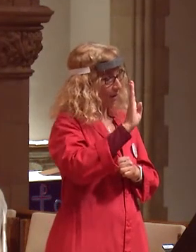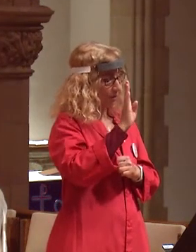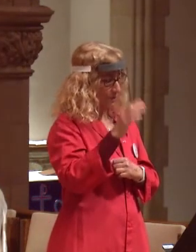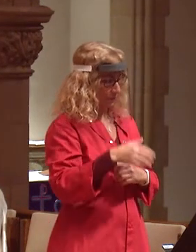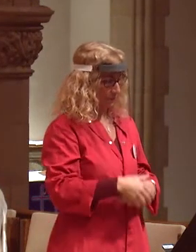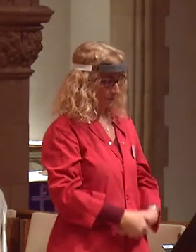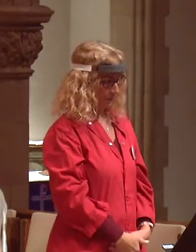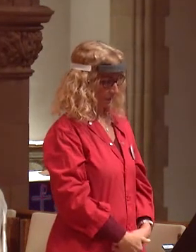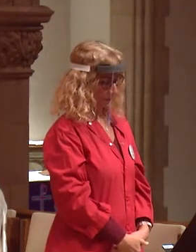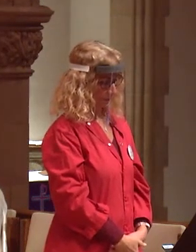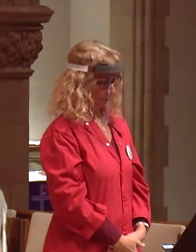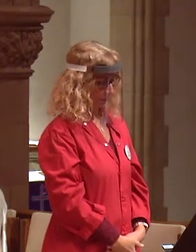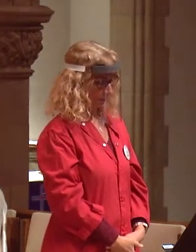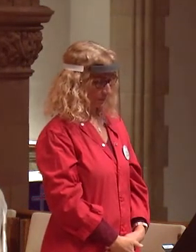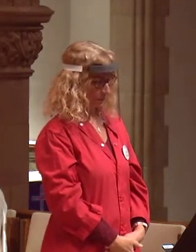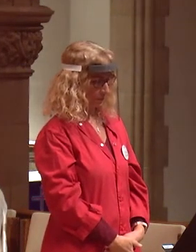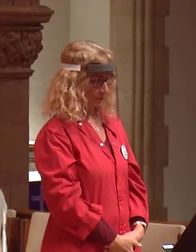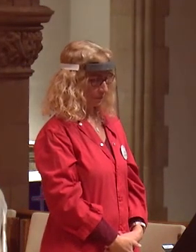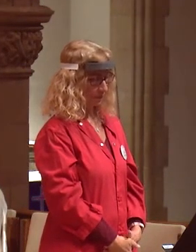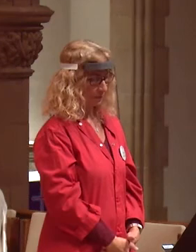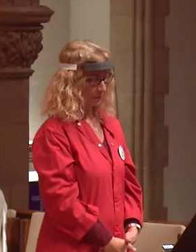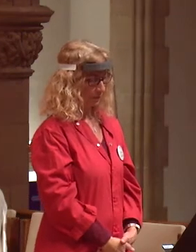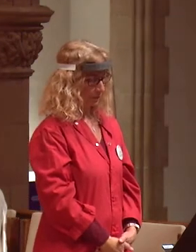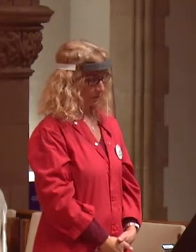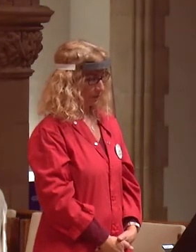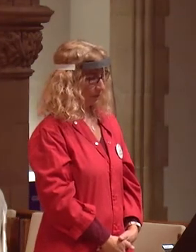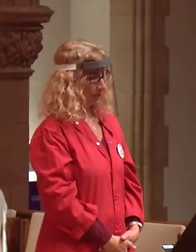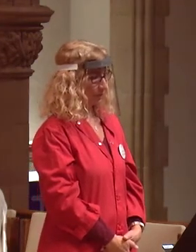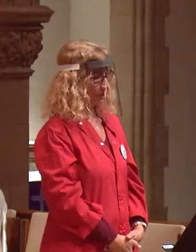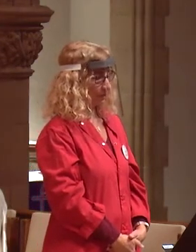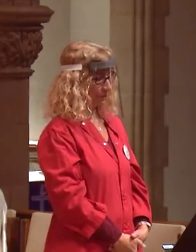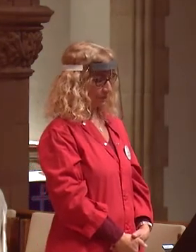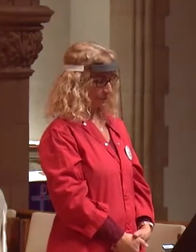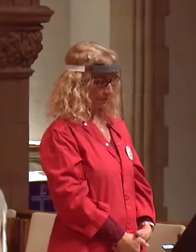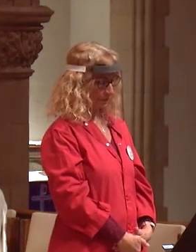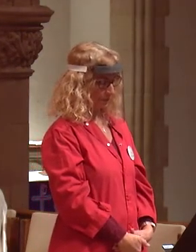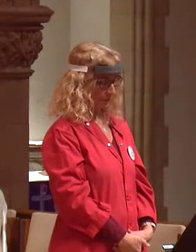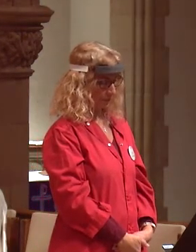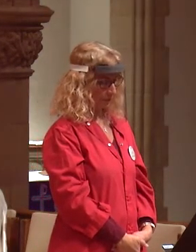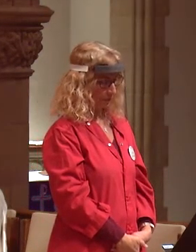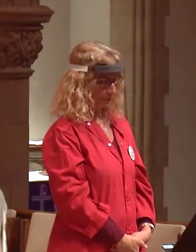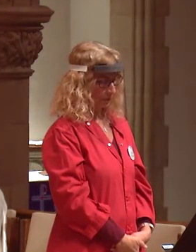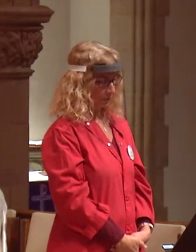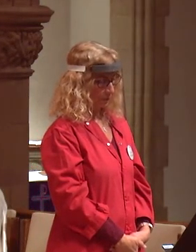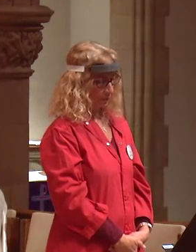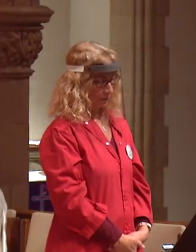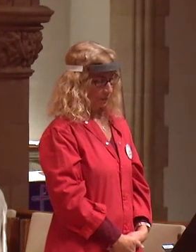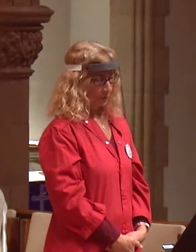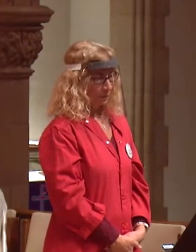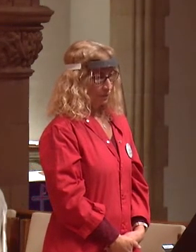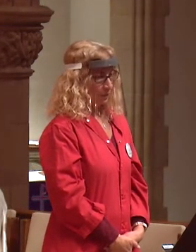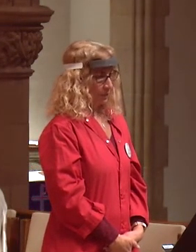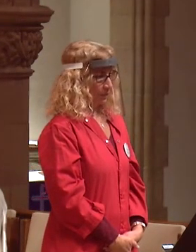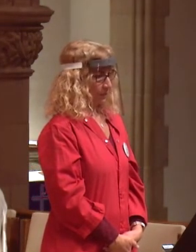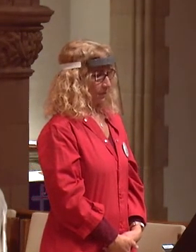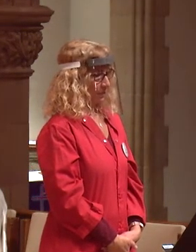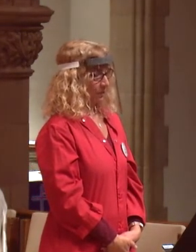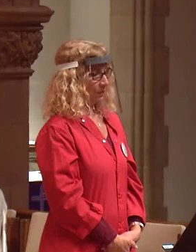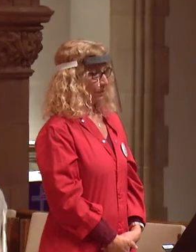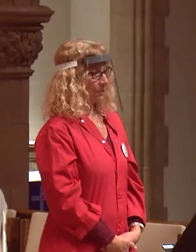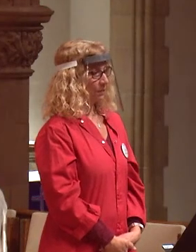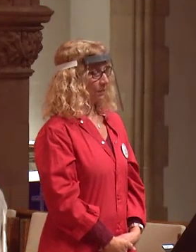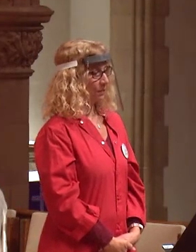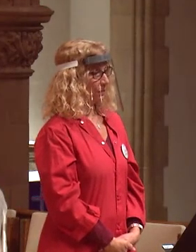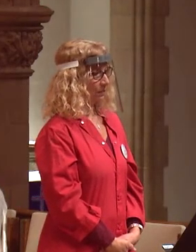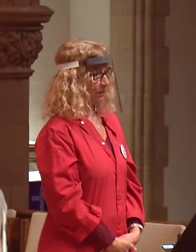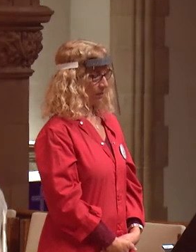Entonces me pregunto, ¿cuáles son las formas en que nos cerramos nosotros a las posibilidades de que se presentan frente a nosotros para